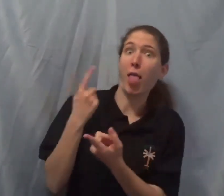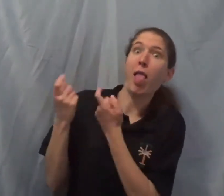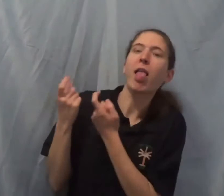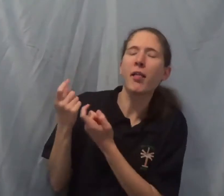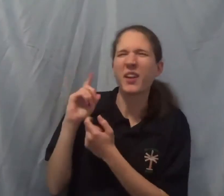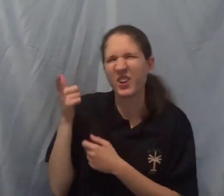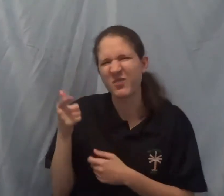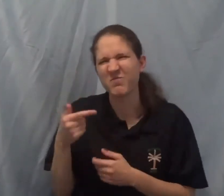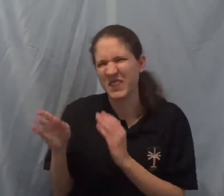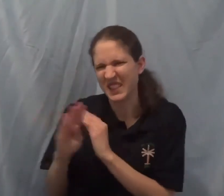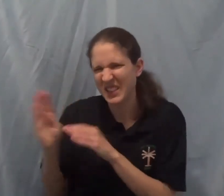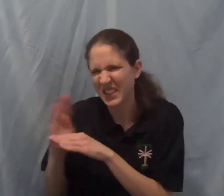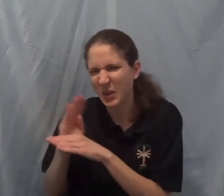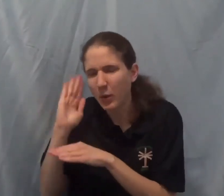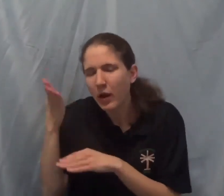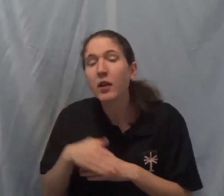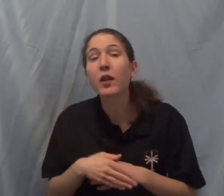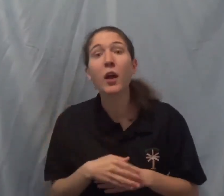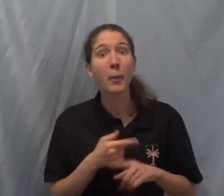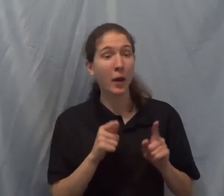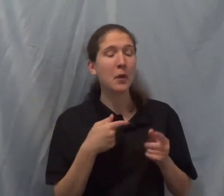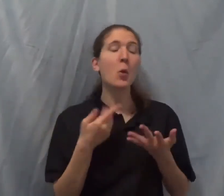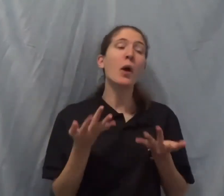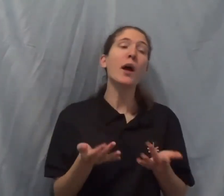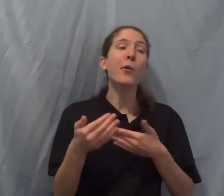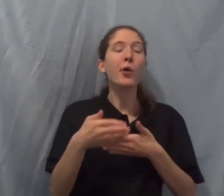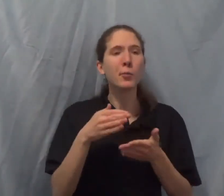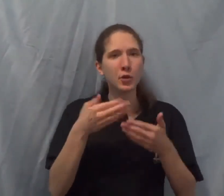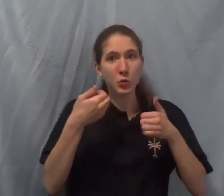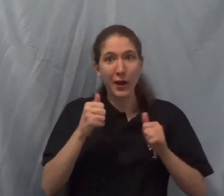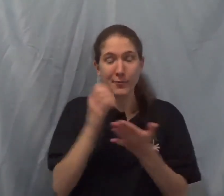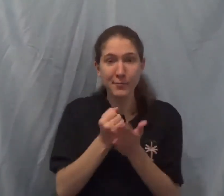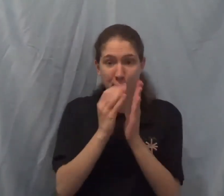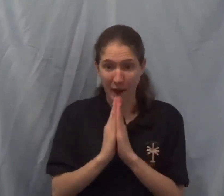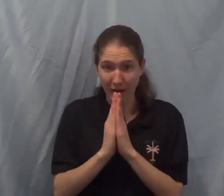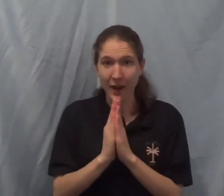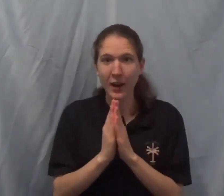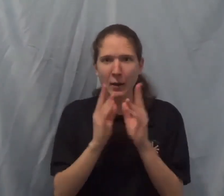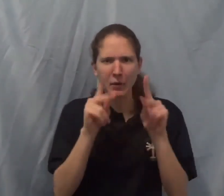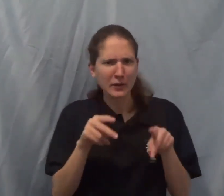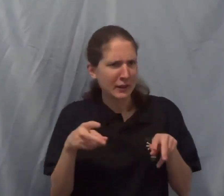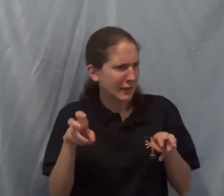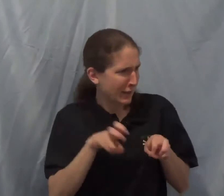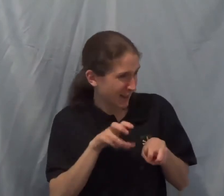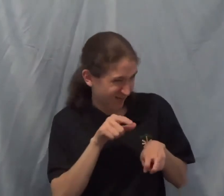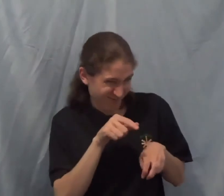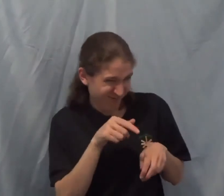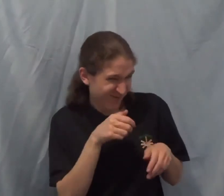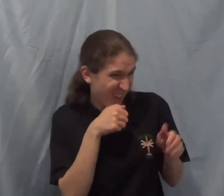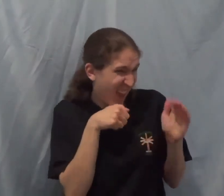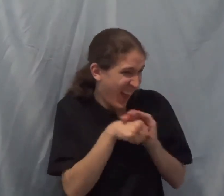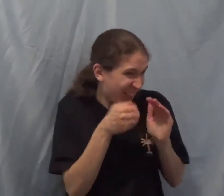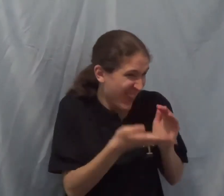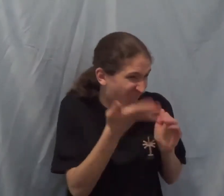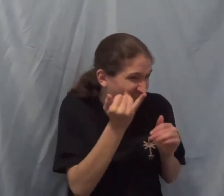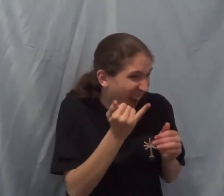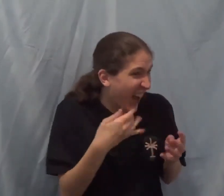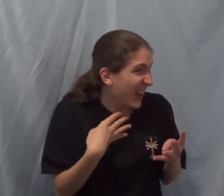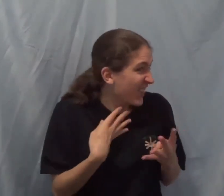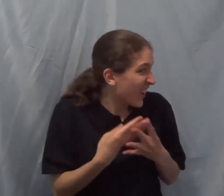So I had a stole, I put it on, and all of a sudden, big line. Right? It was Lent, a big line. I